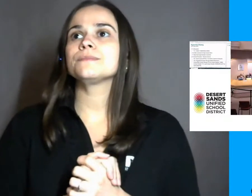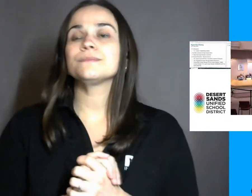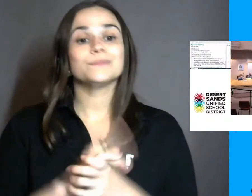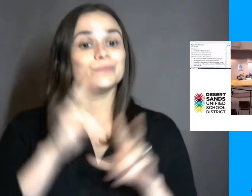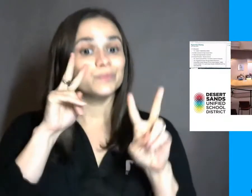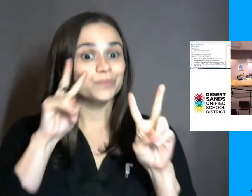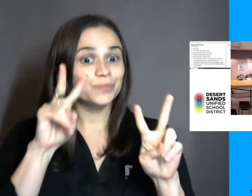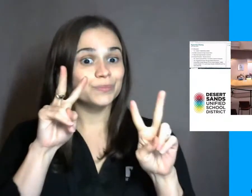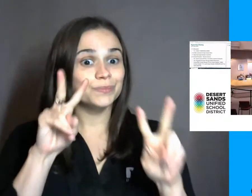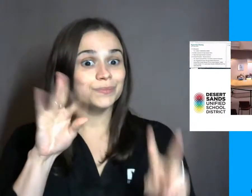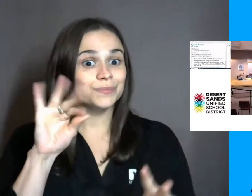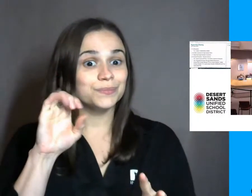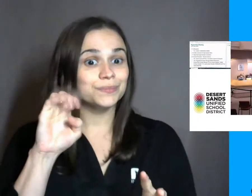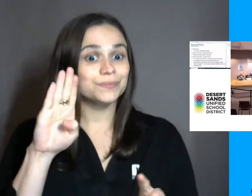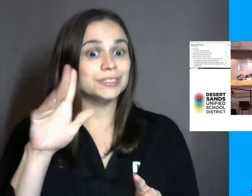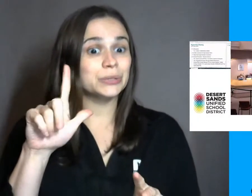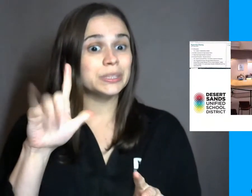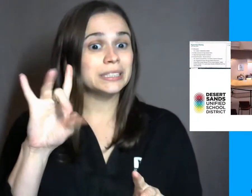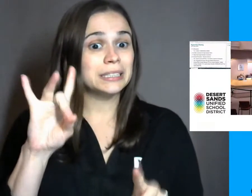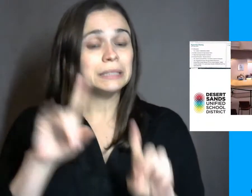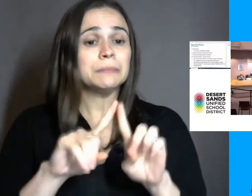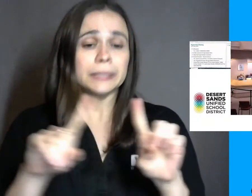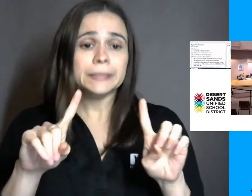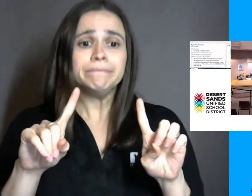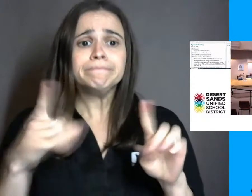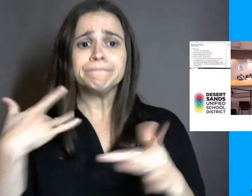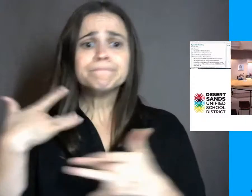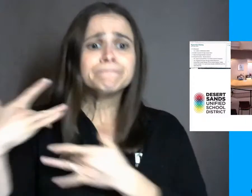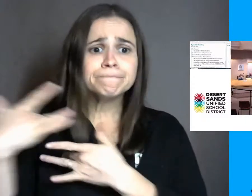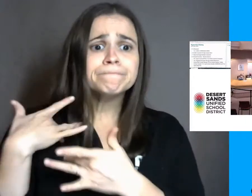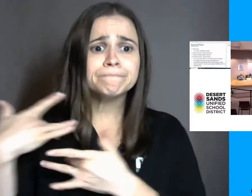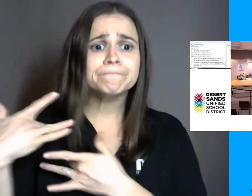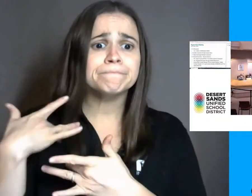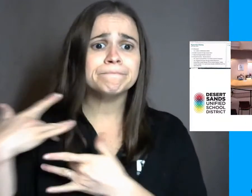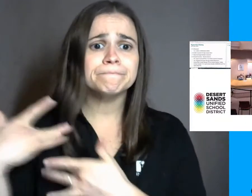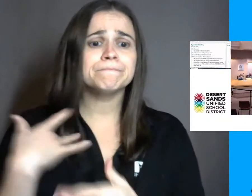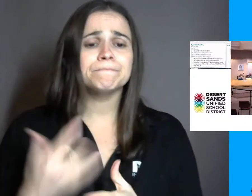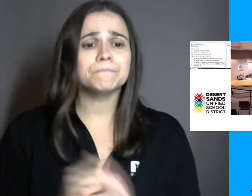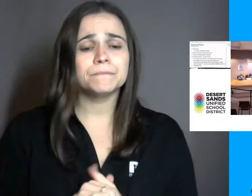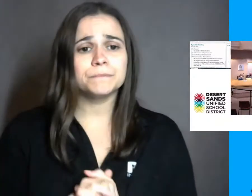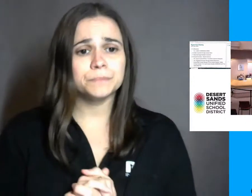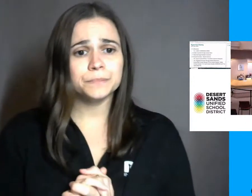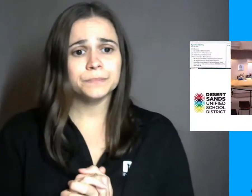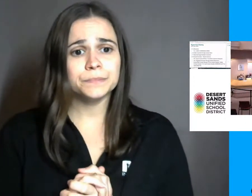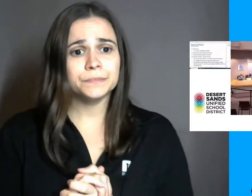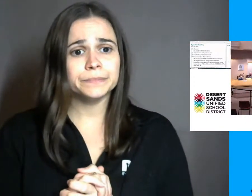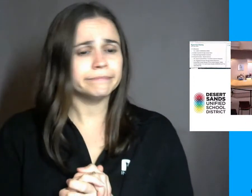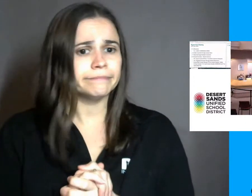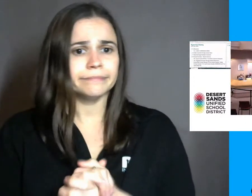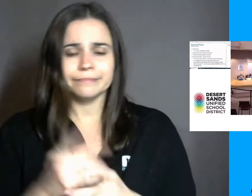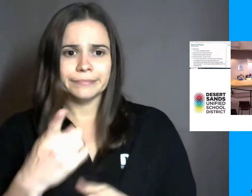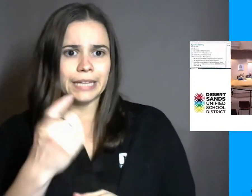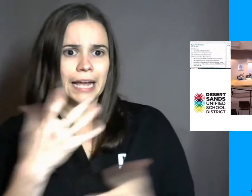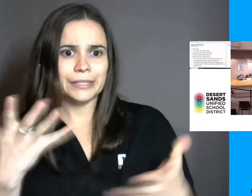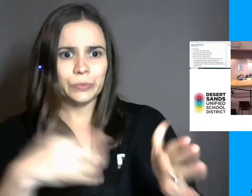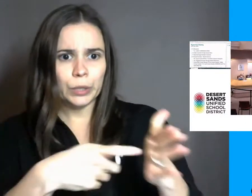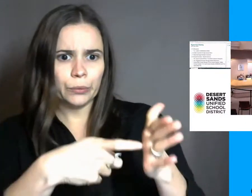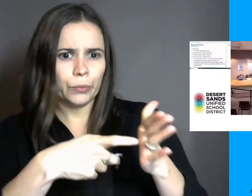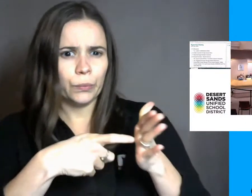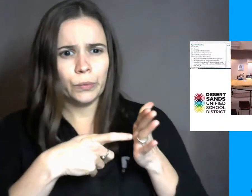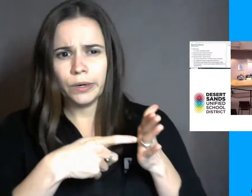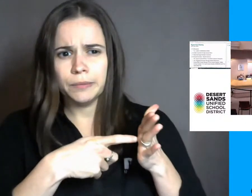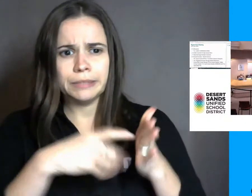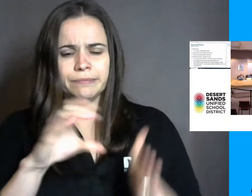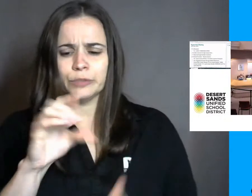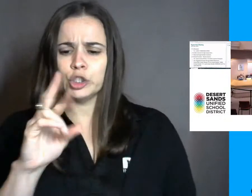of February, but I'm a little concerned because when Gallie was asked about what criteria there would be that we had